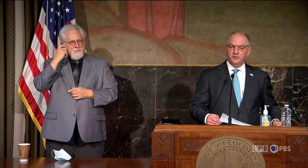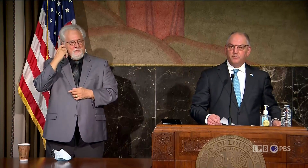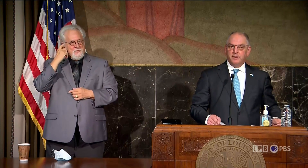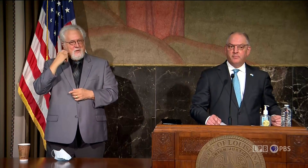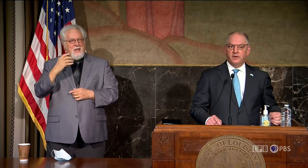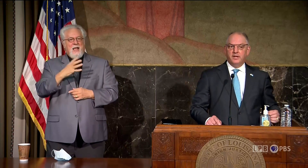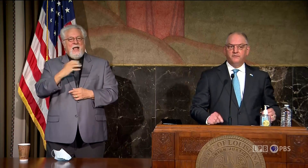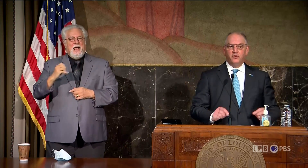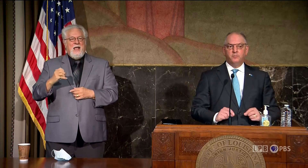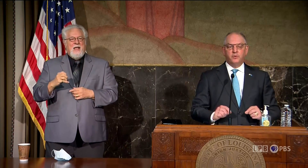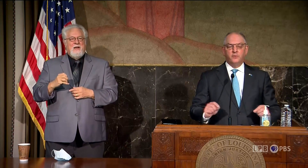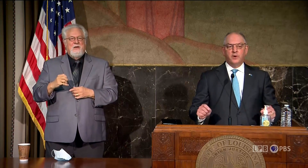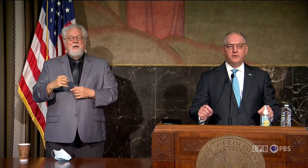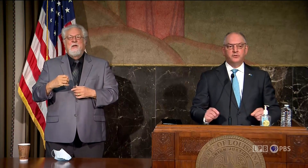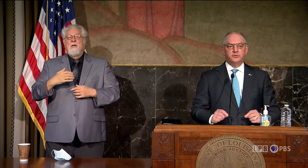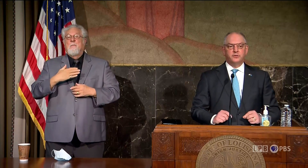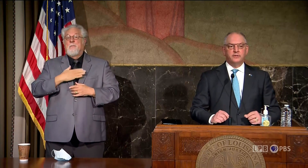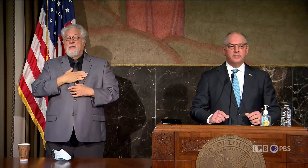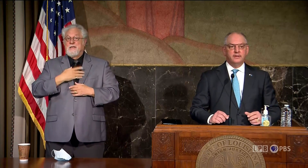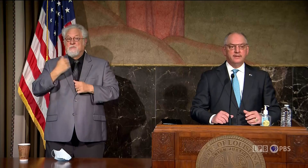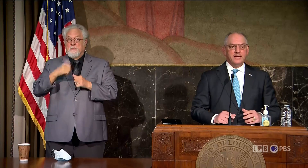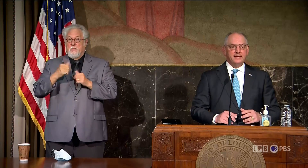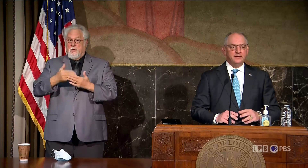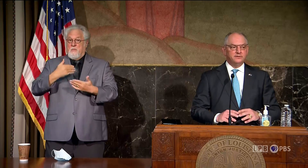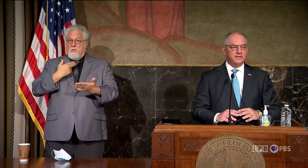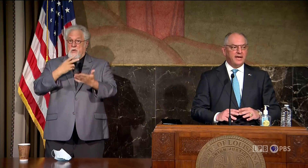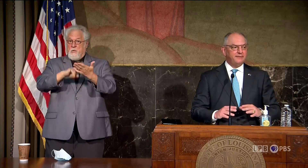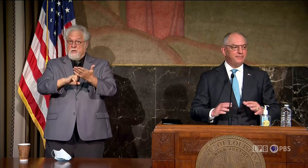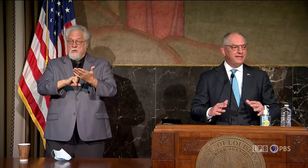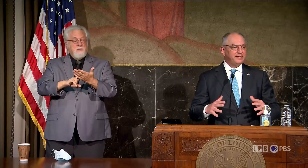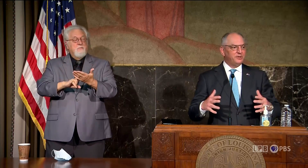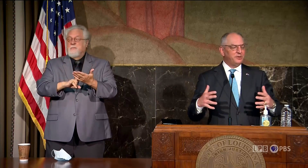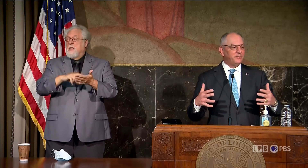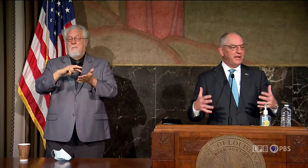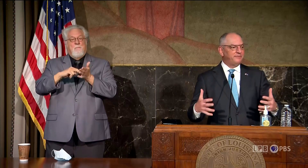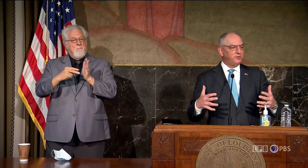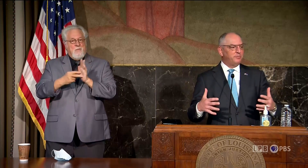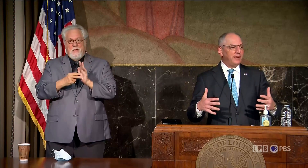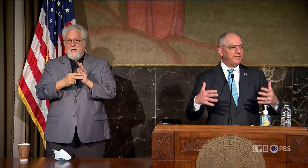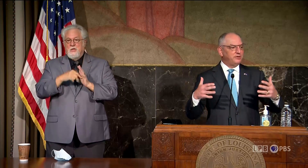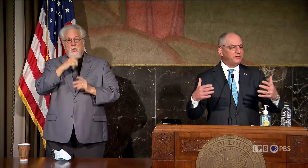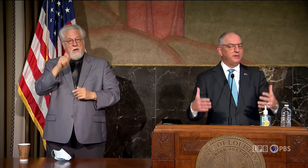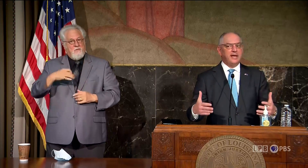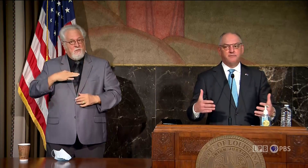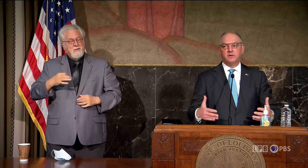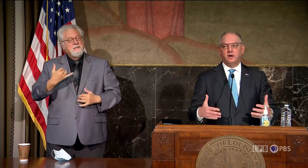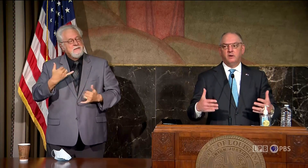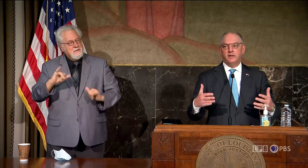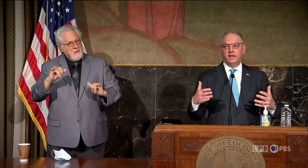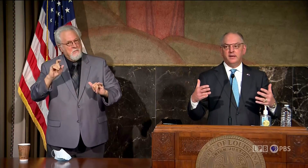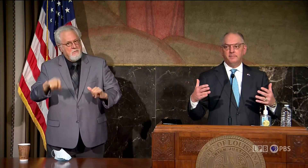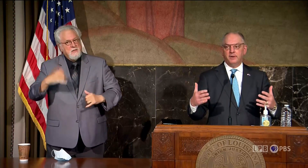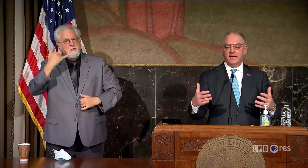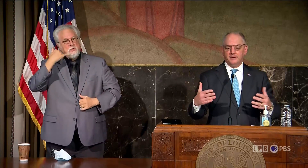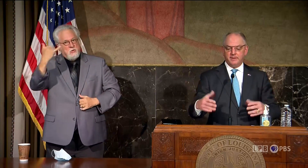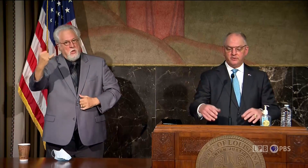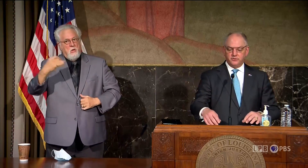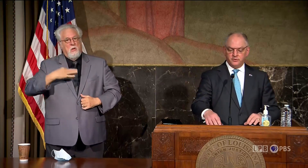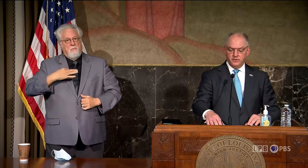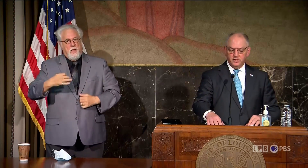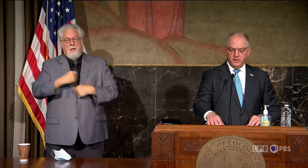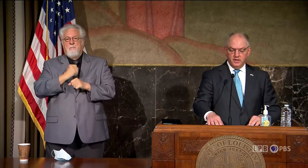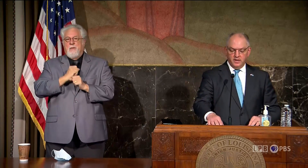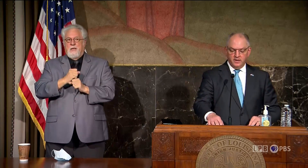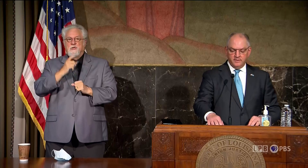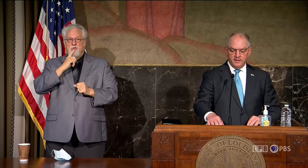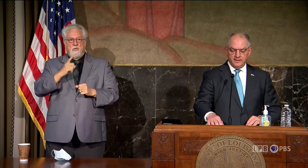And please remember, if you pre-registered, that does not mean that you don't have to apply. You still have to call and apply and make